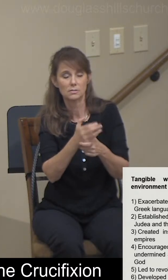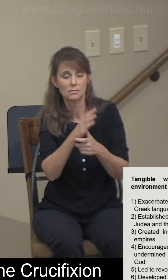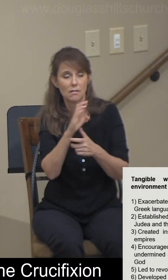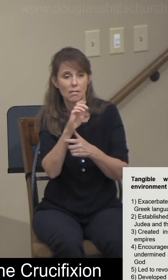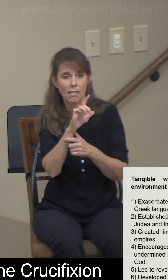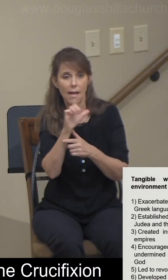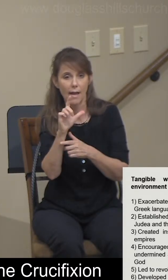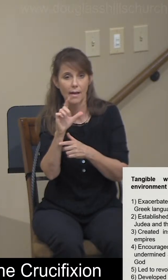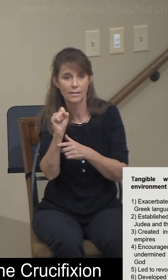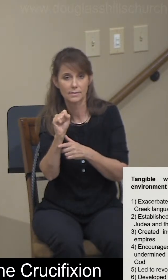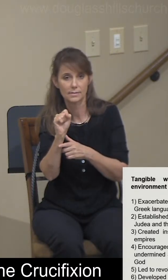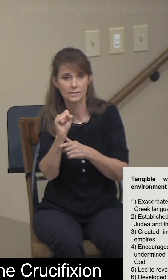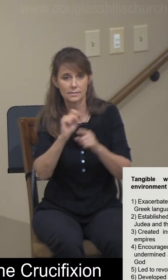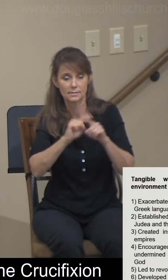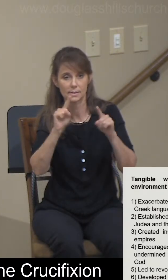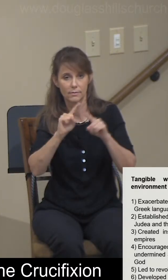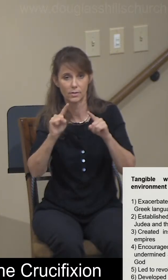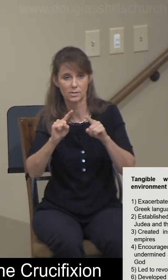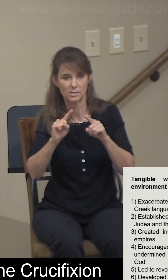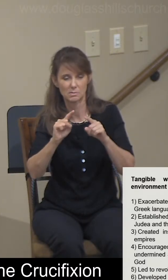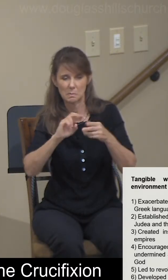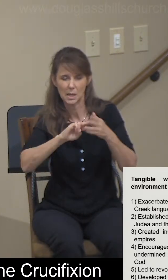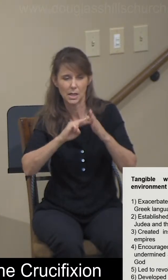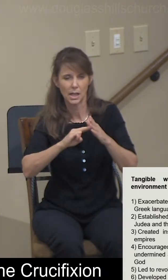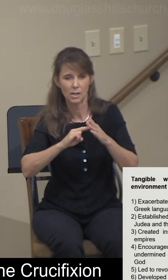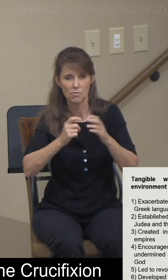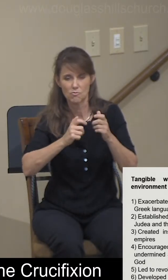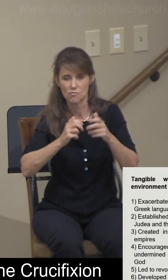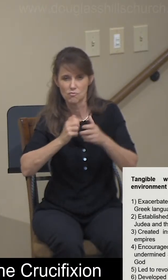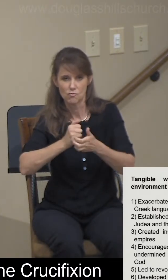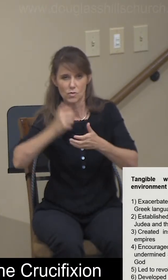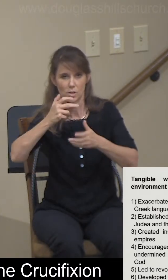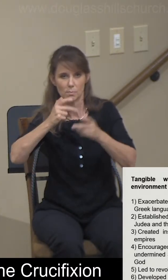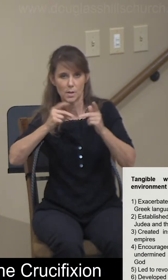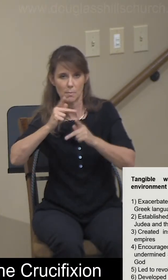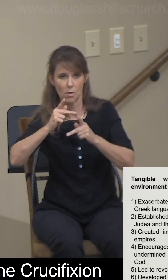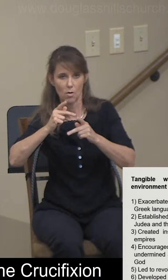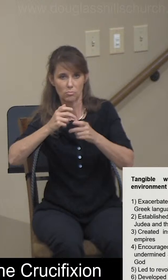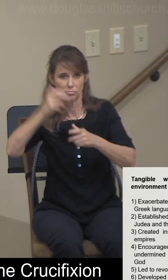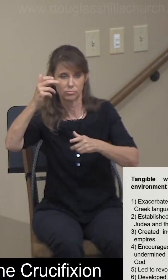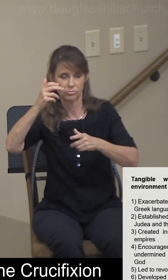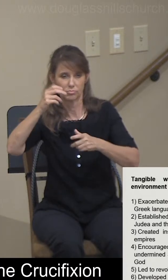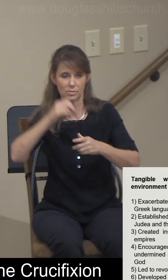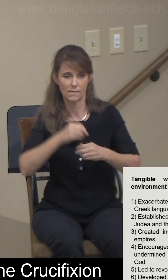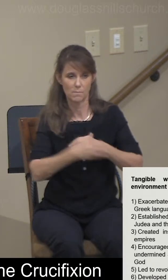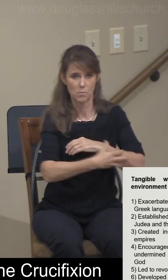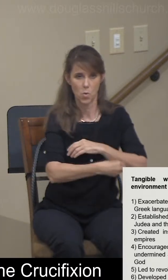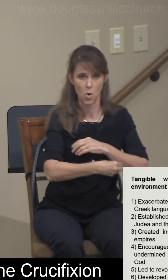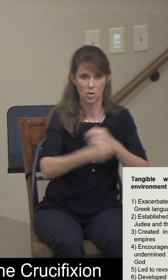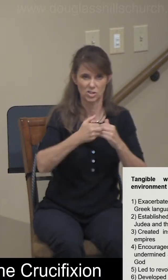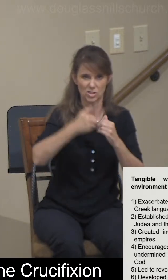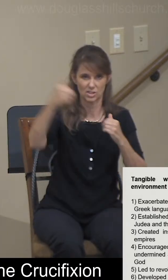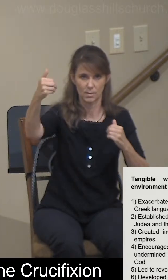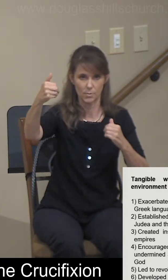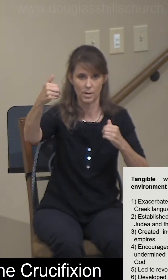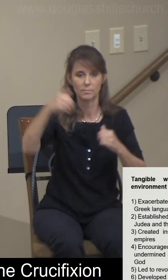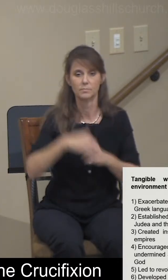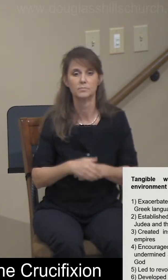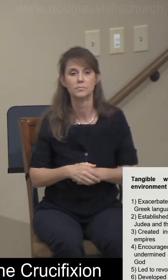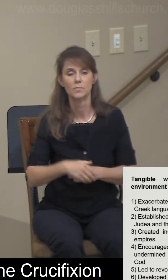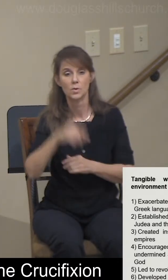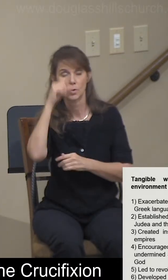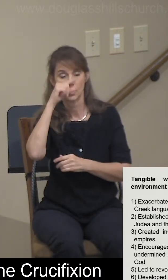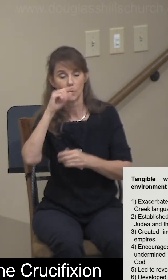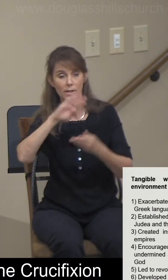differences through adoption of Greek language and customs by upper classes. Two, it established Greek cities and institutions